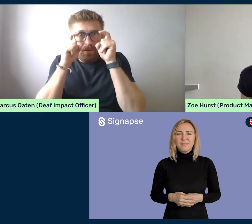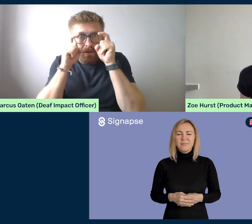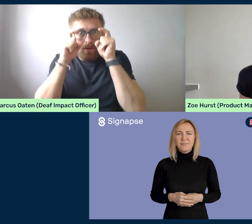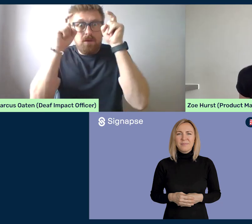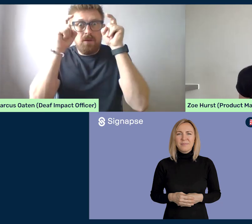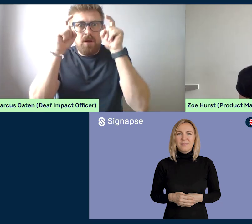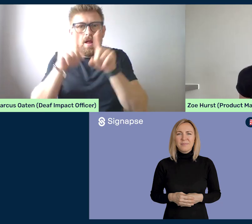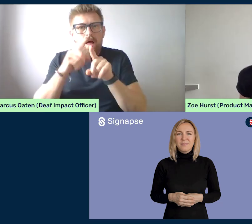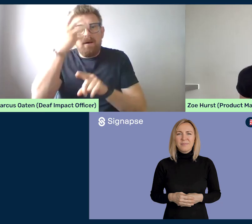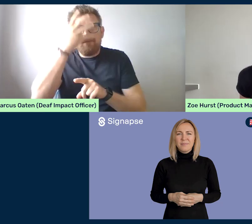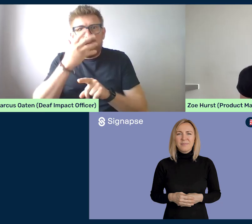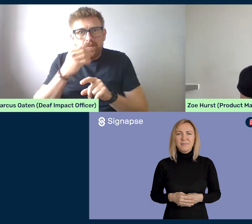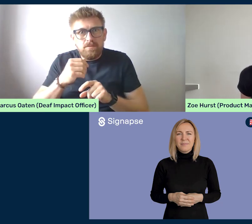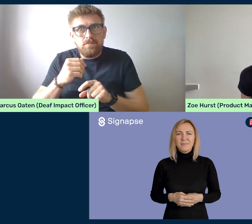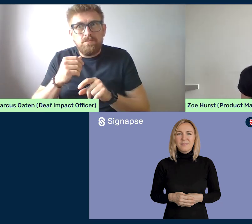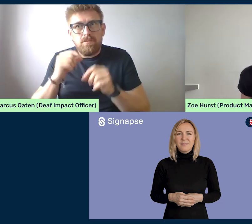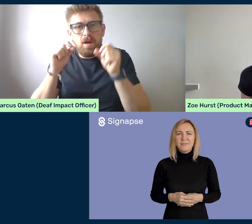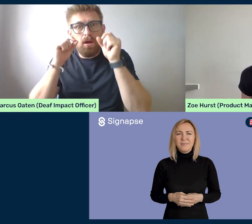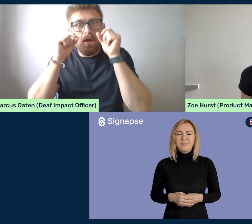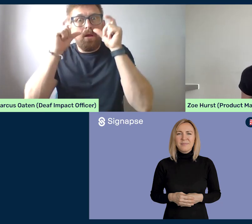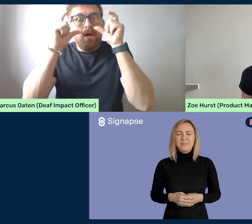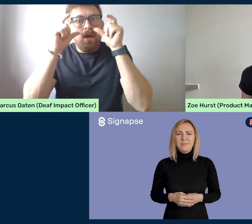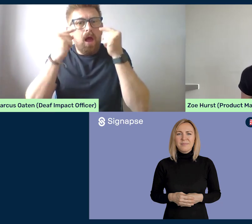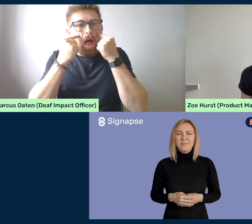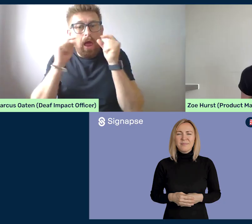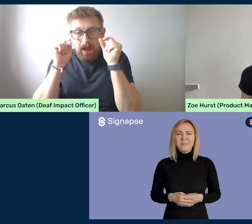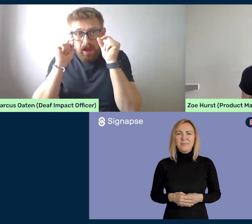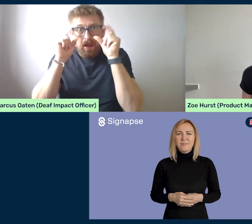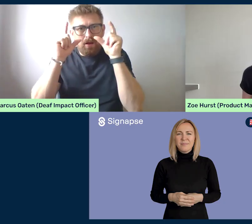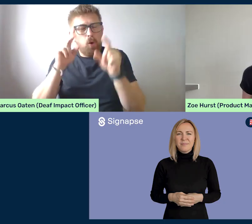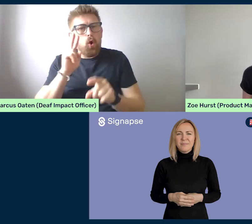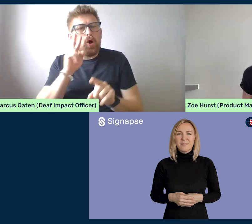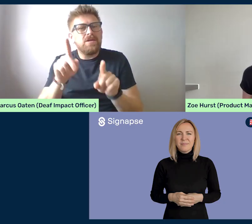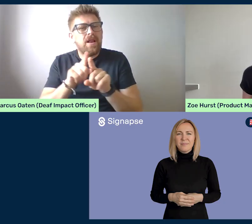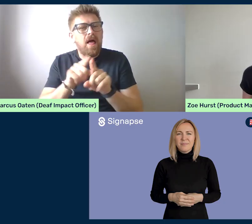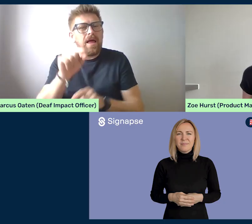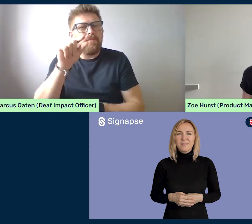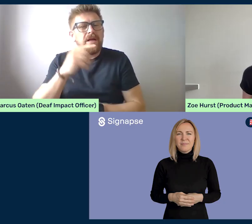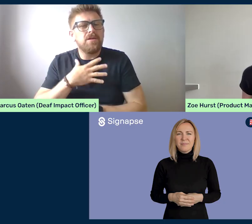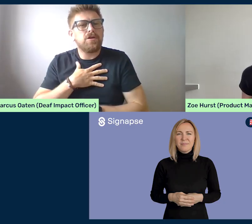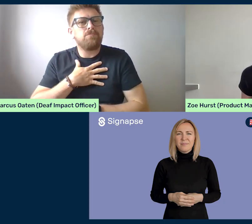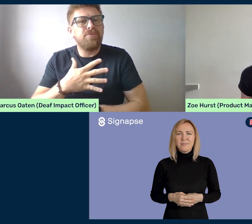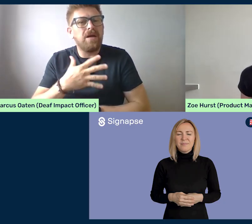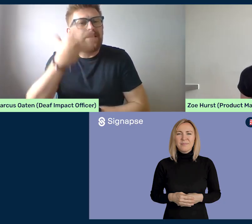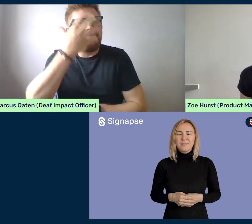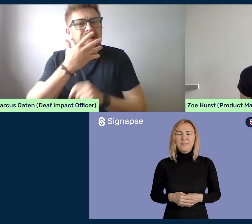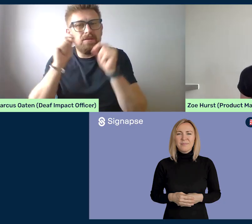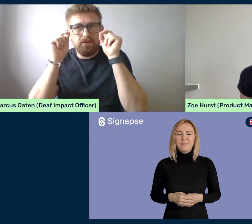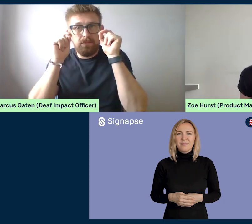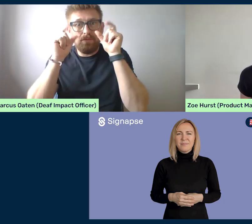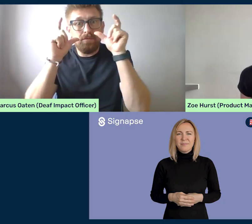sign a particular thing, but the eyebrows are raised. yeah. And just that small